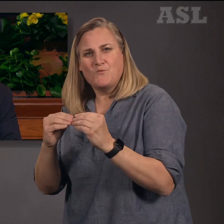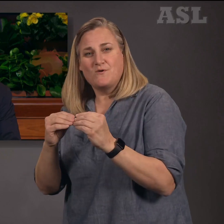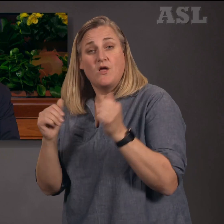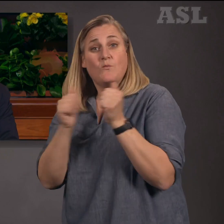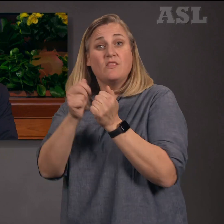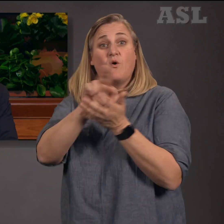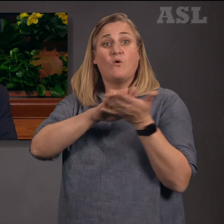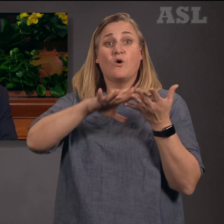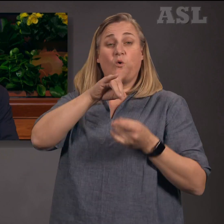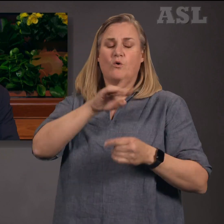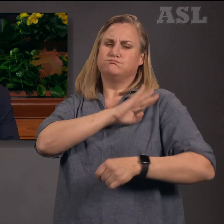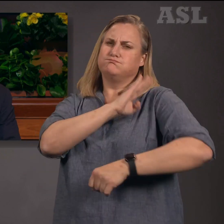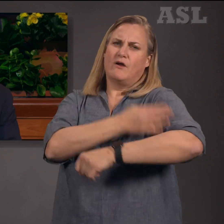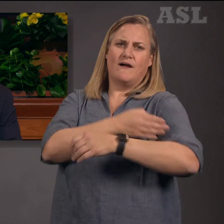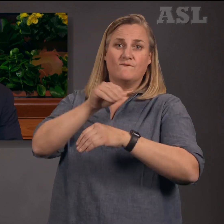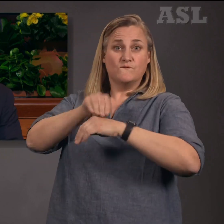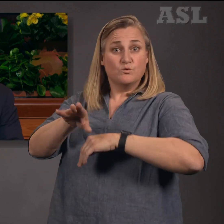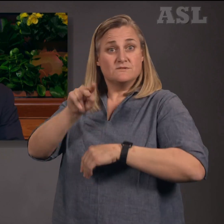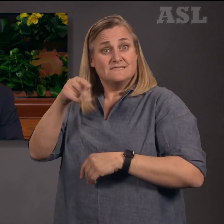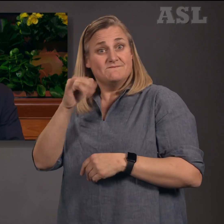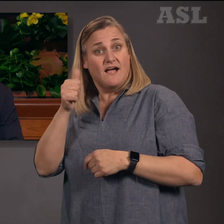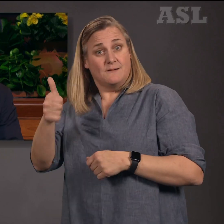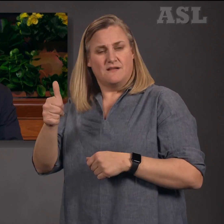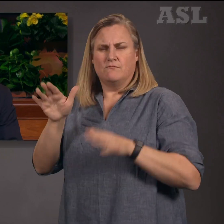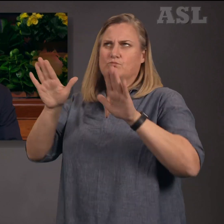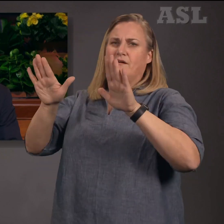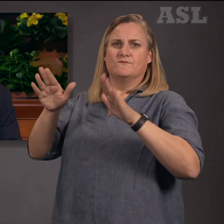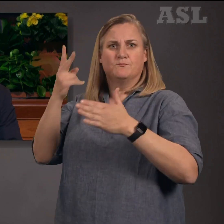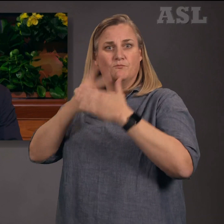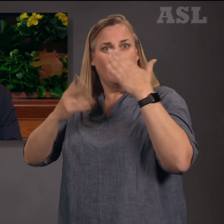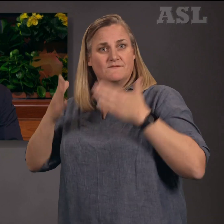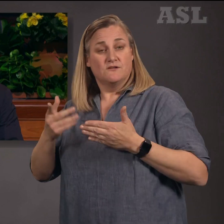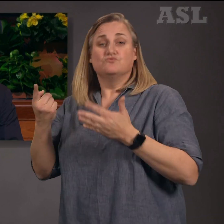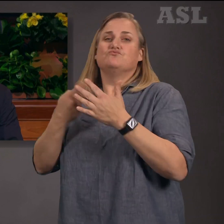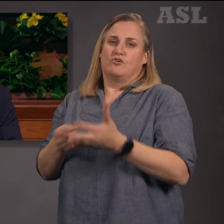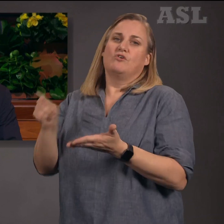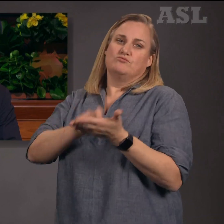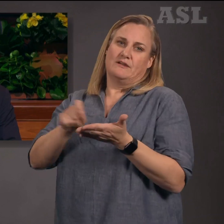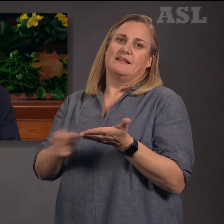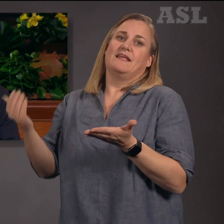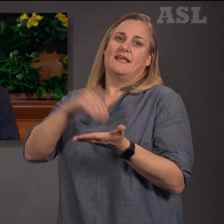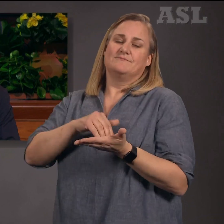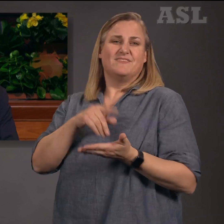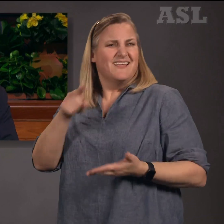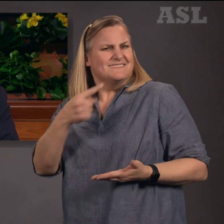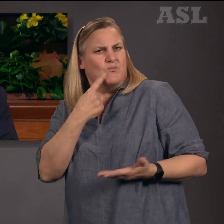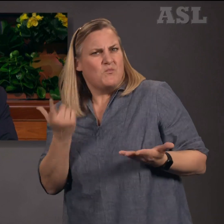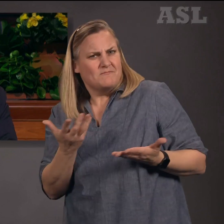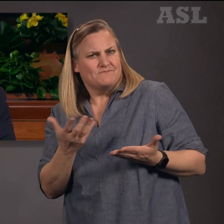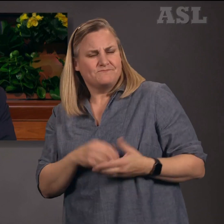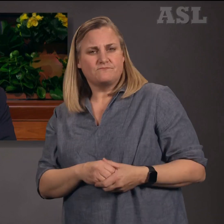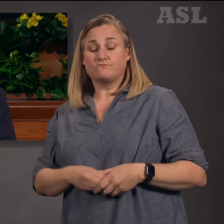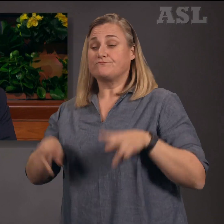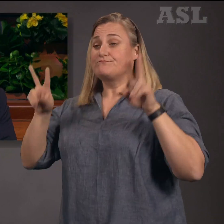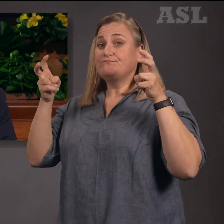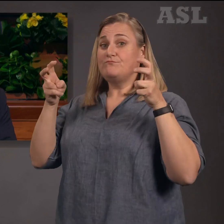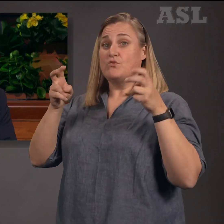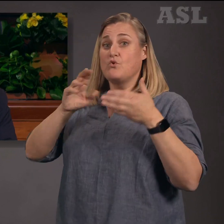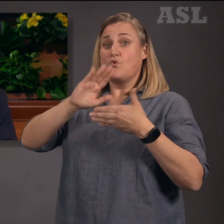that great prophet took his stylus again in hand and wrote, Wherefore, the things I have written